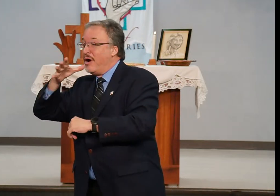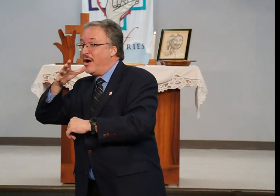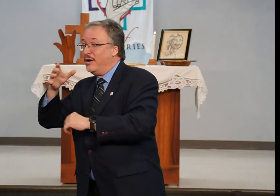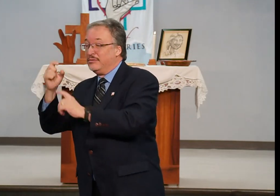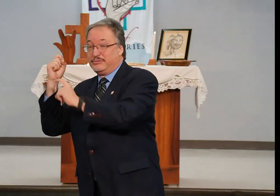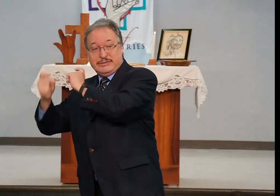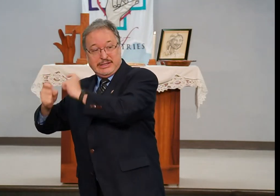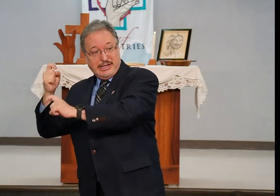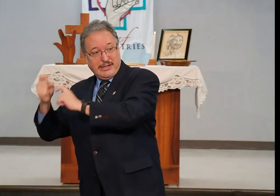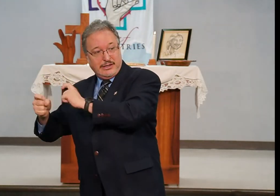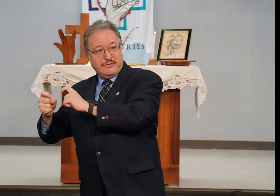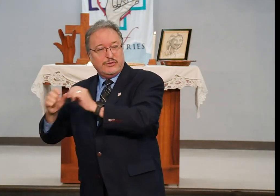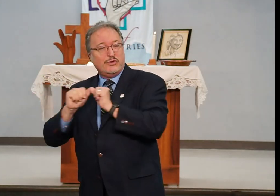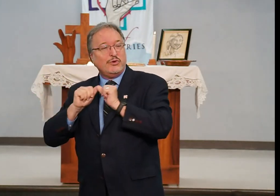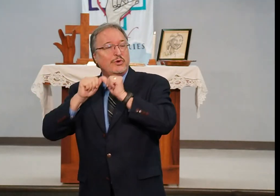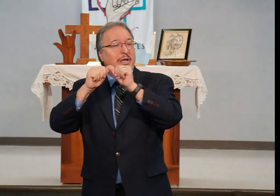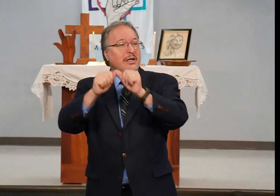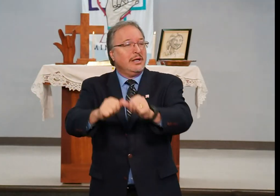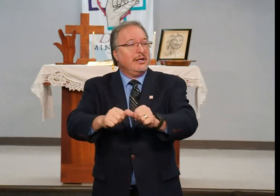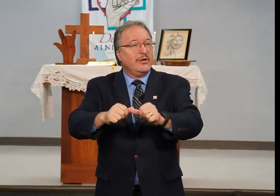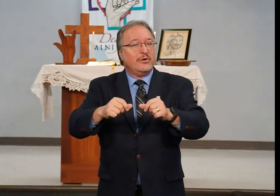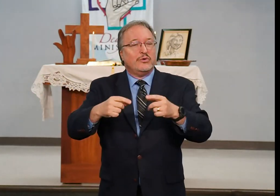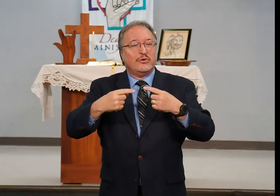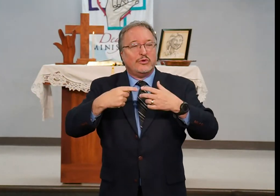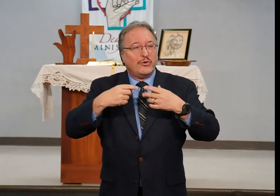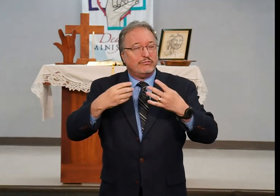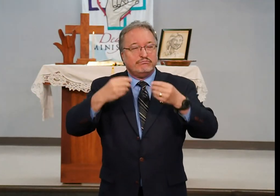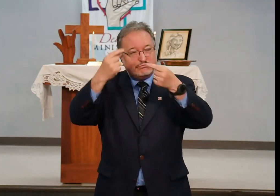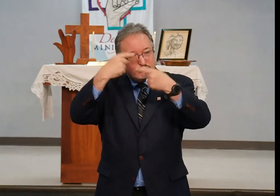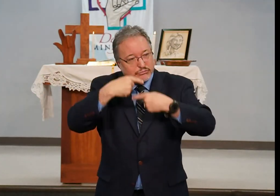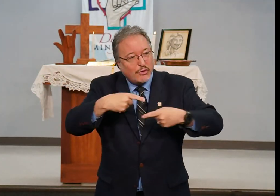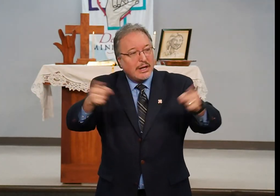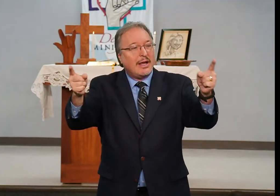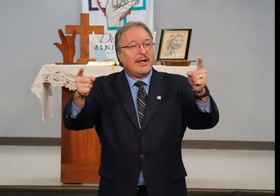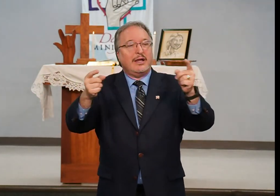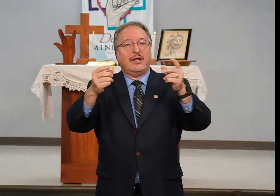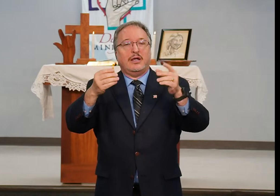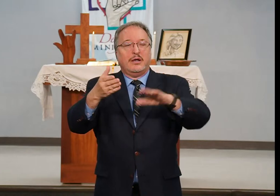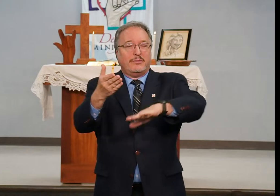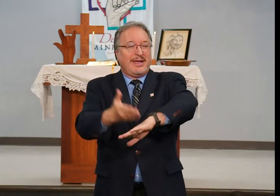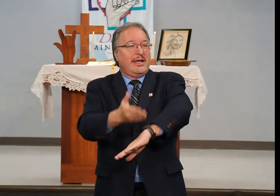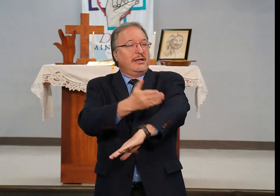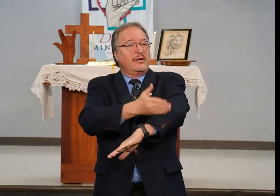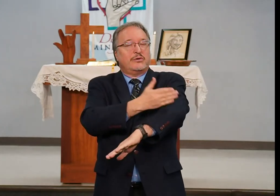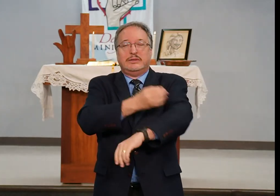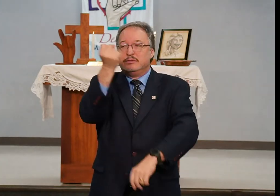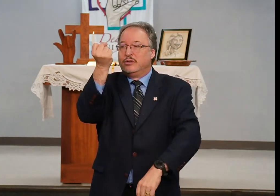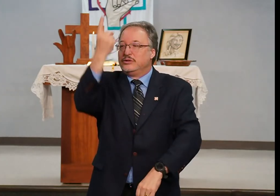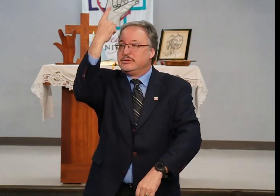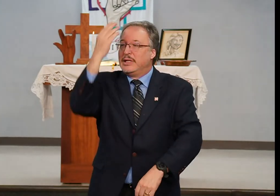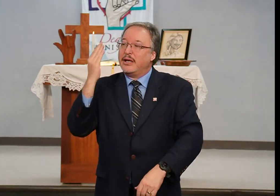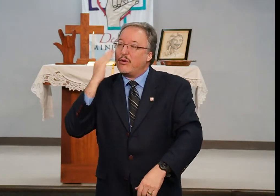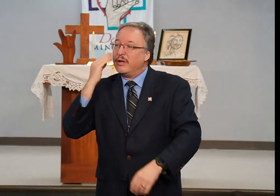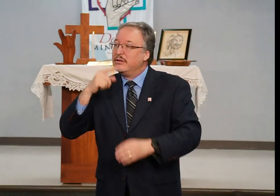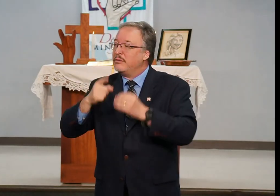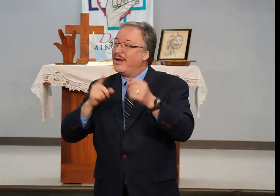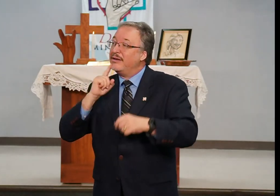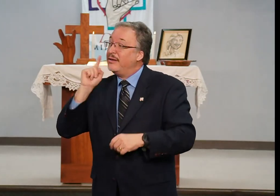her God-given gifts and the gifts that were shared with her through her mom so